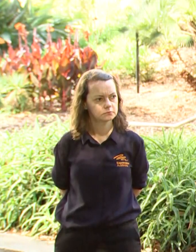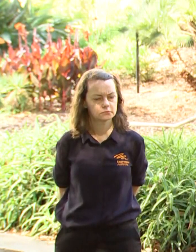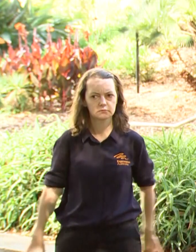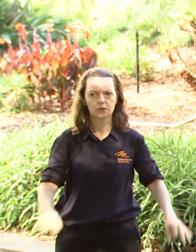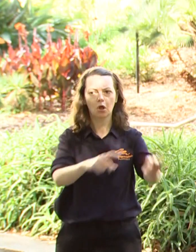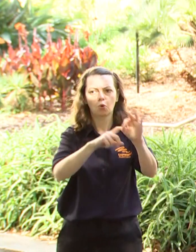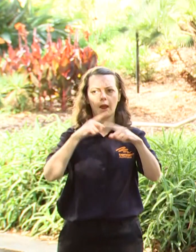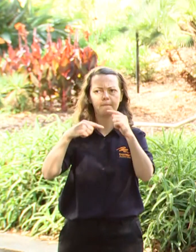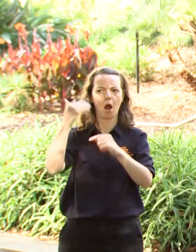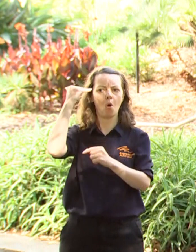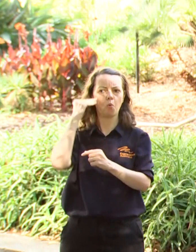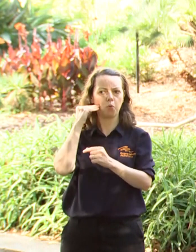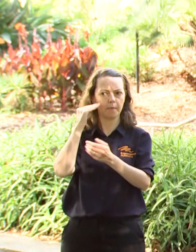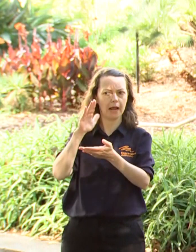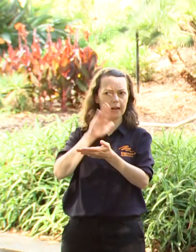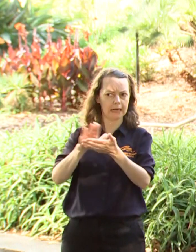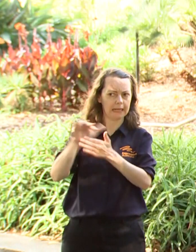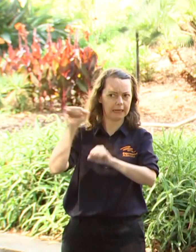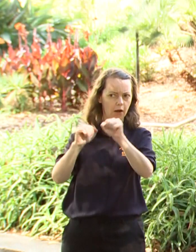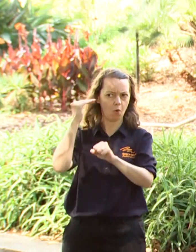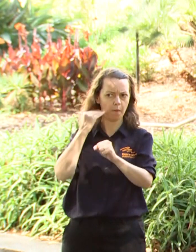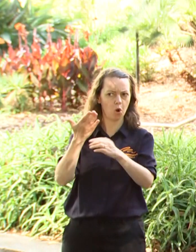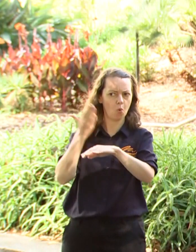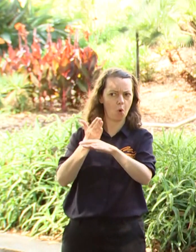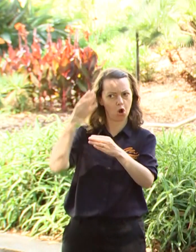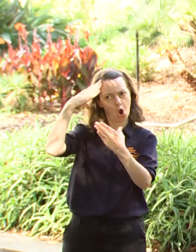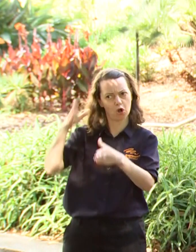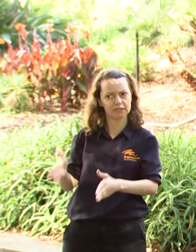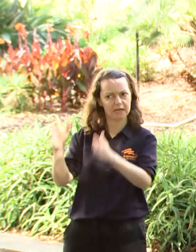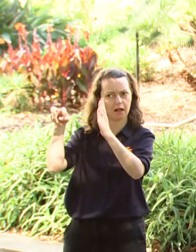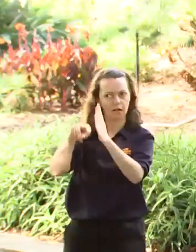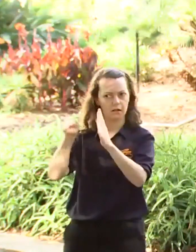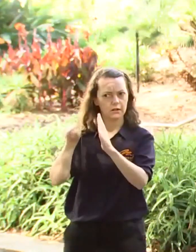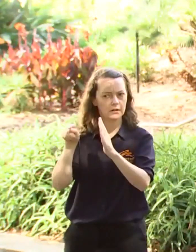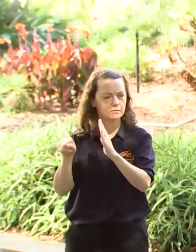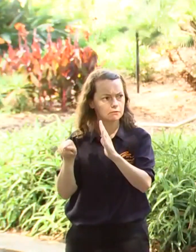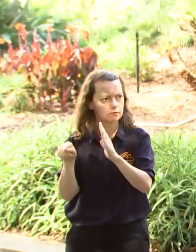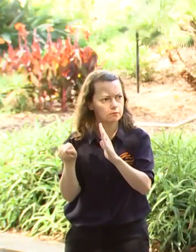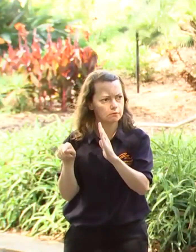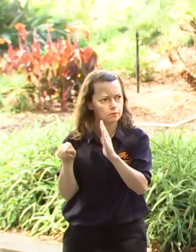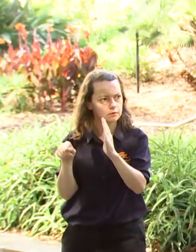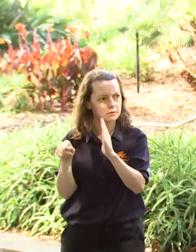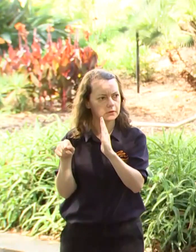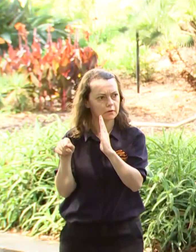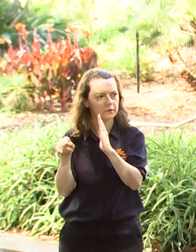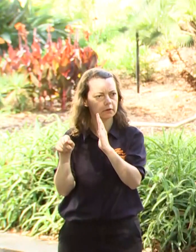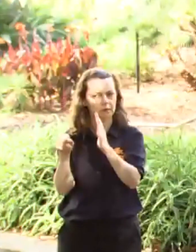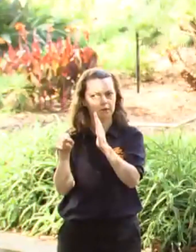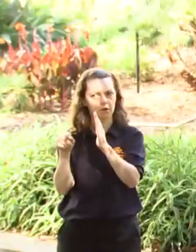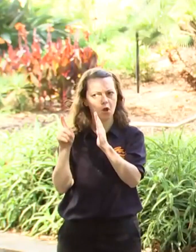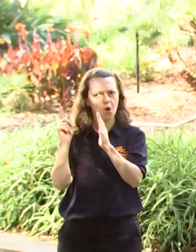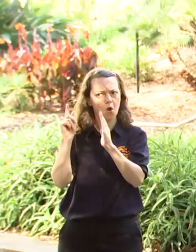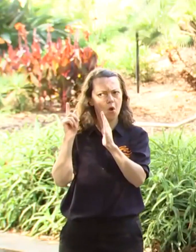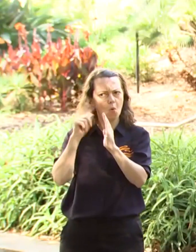Greater Brisbane that's been in lockdown, but do you anticipate, measures that will be imposed on Victorians or in other parts of